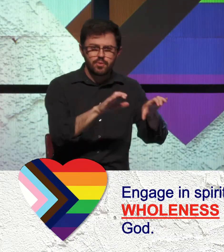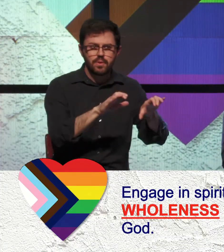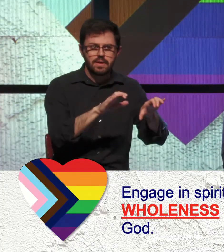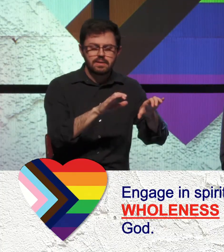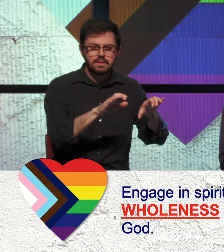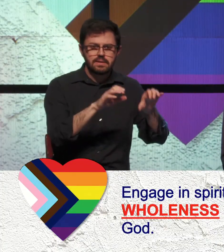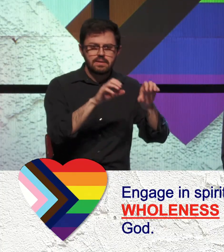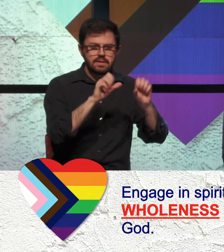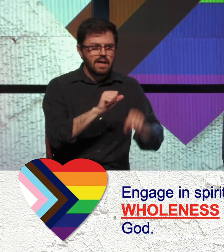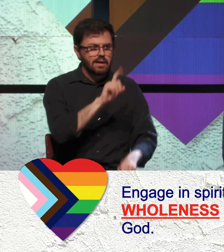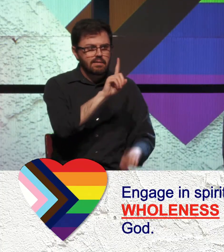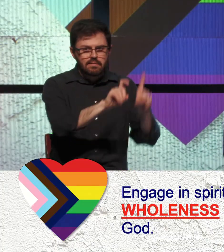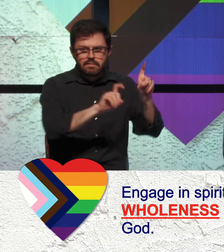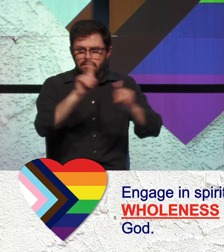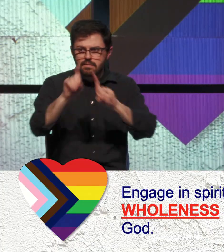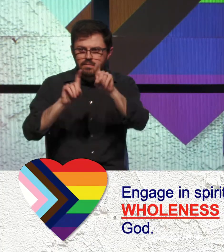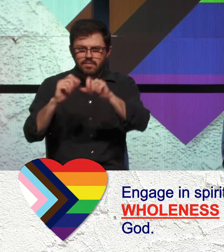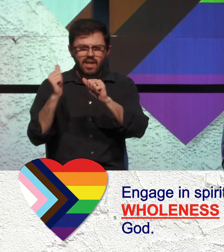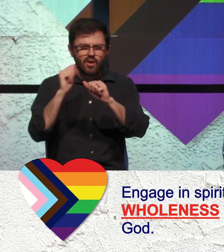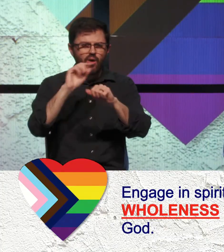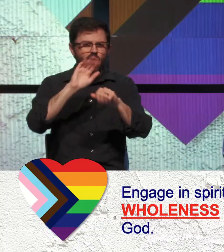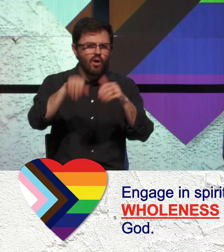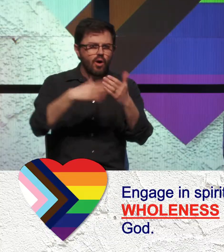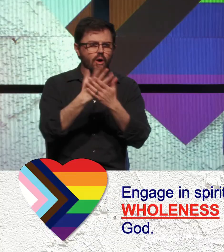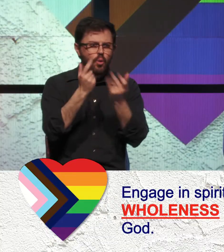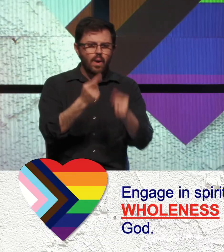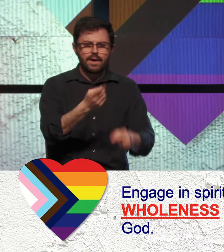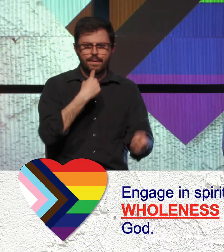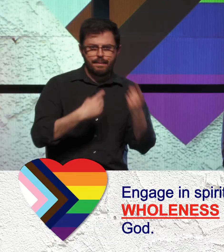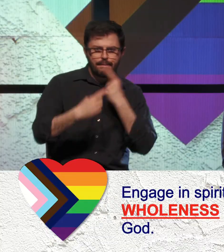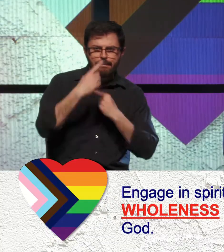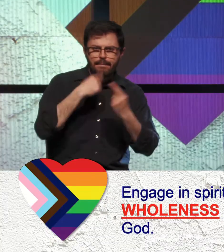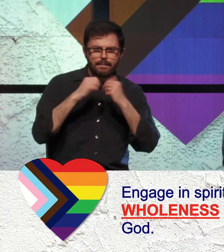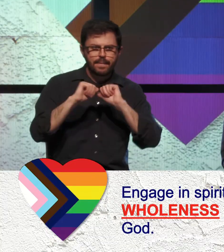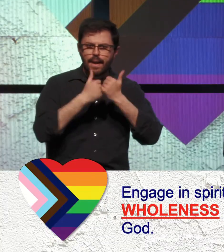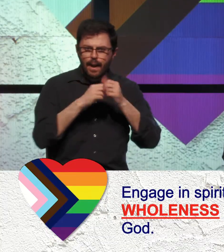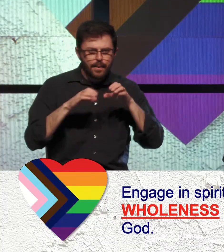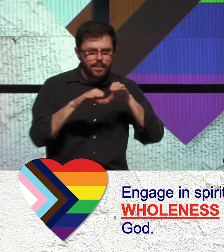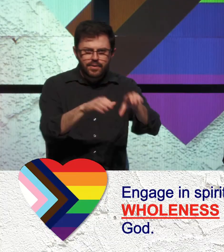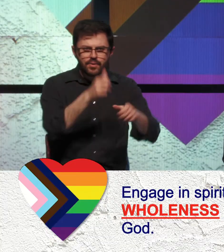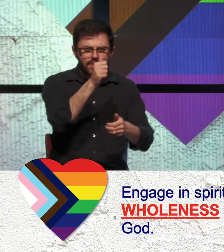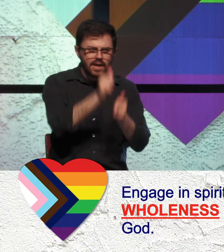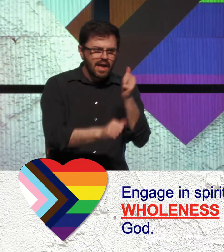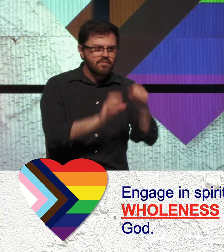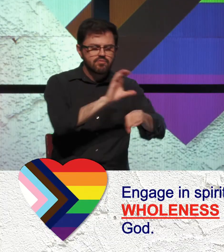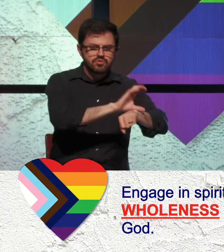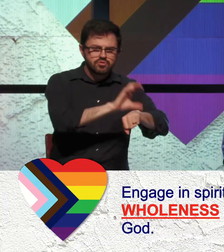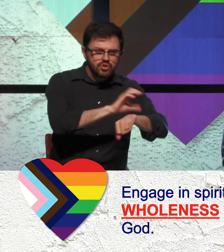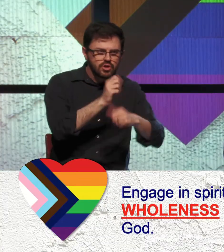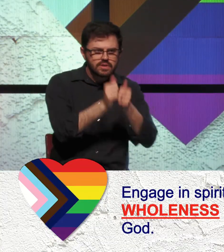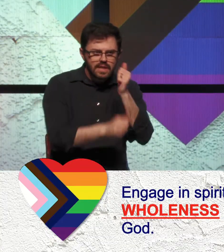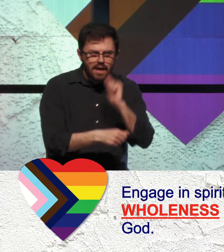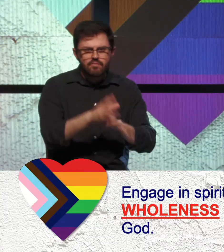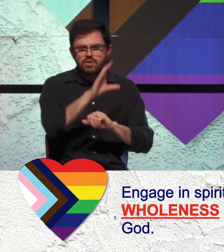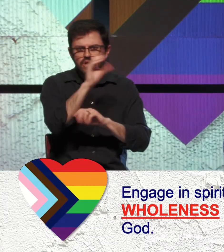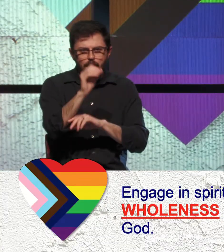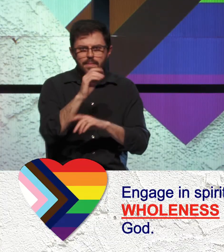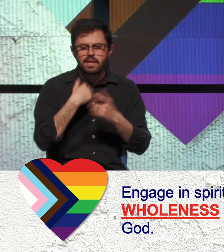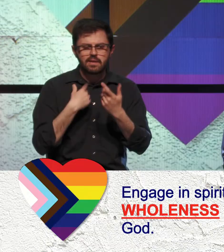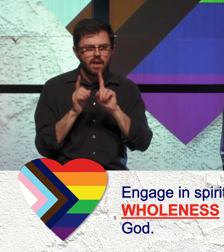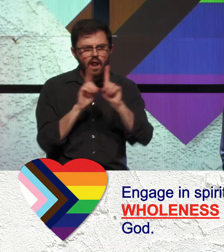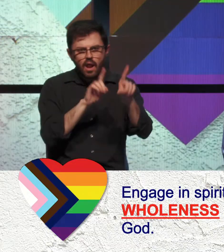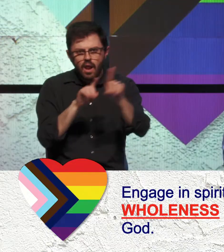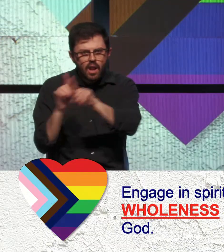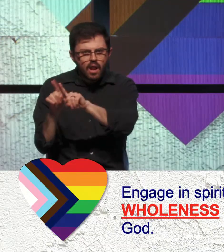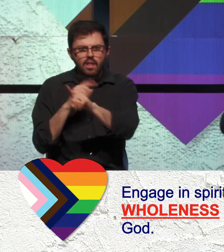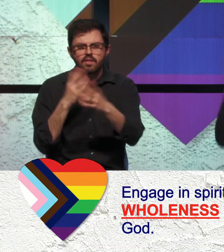God. Every denomination I've ever been a part of, every church, every institution, every publishing house, everybody wants to tell me how to